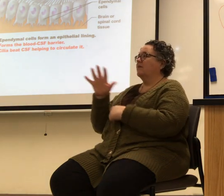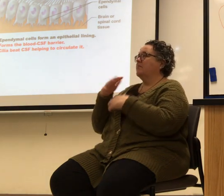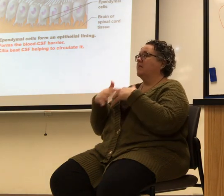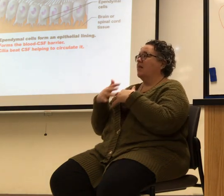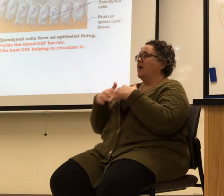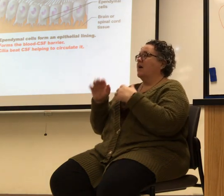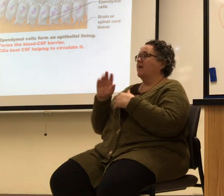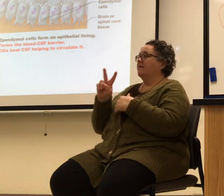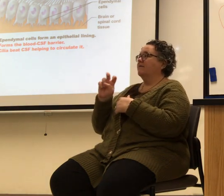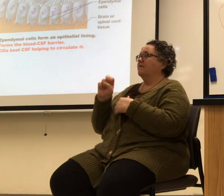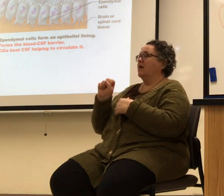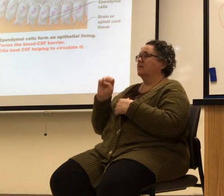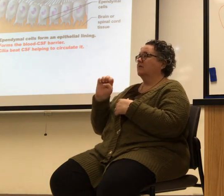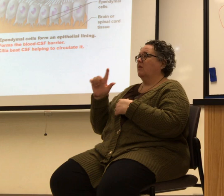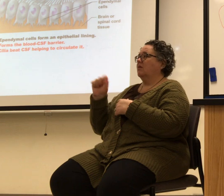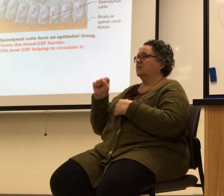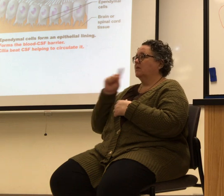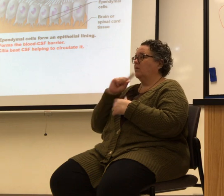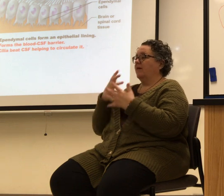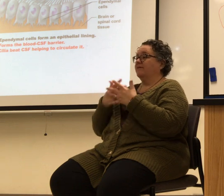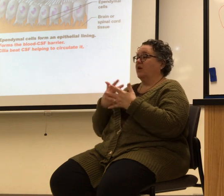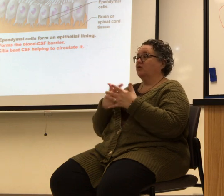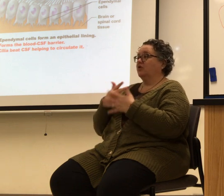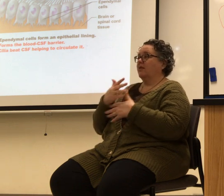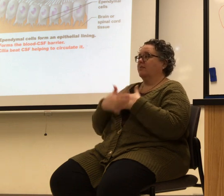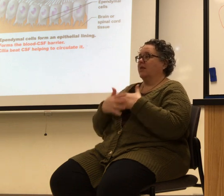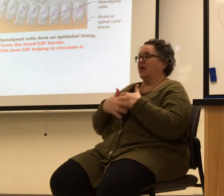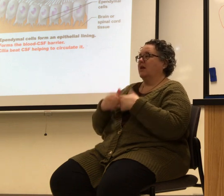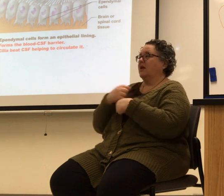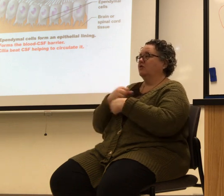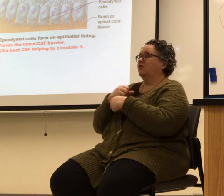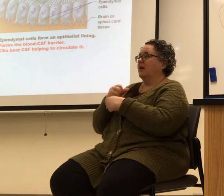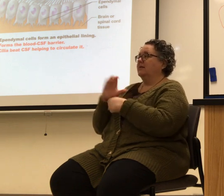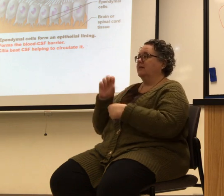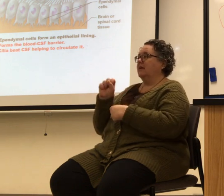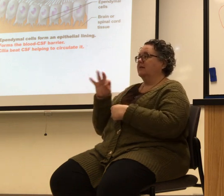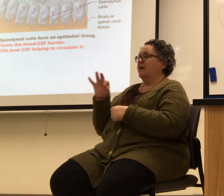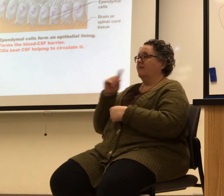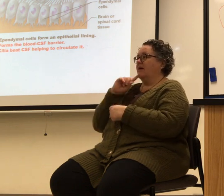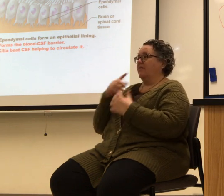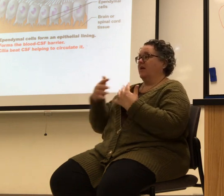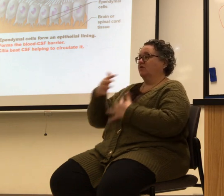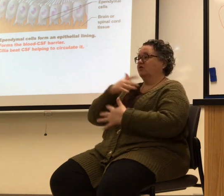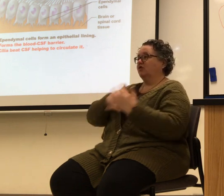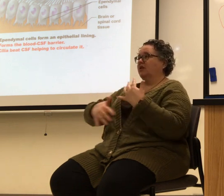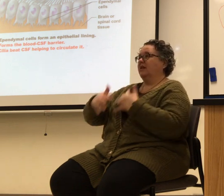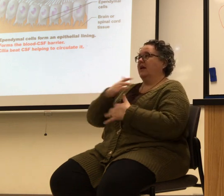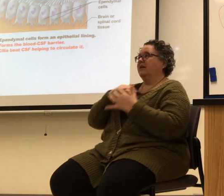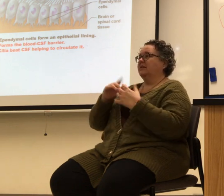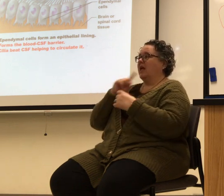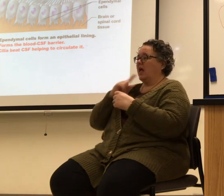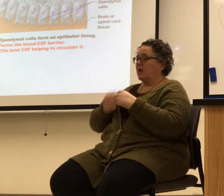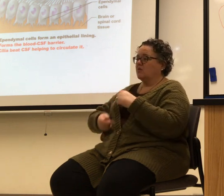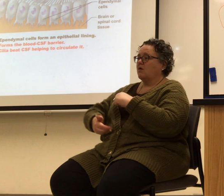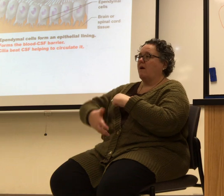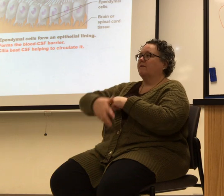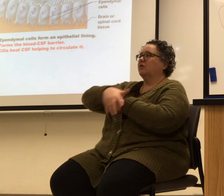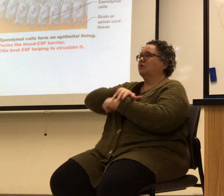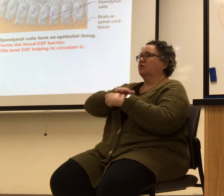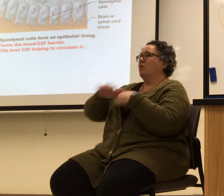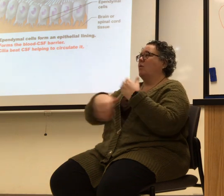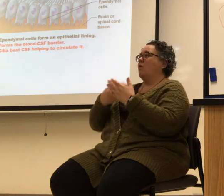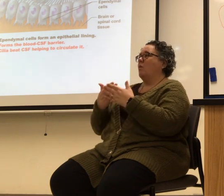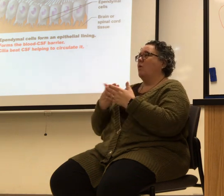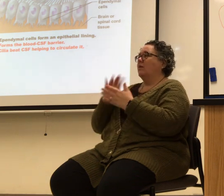cells, and you filter the blood and create the CSF that circulates and bathes the entire central nervous system. So